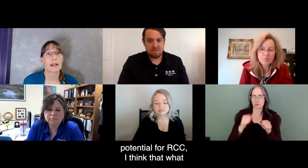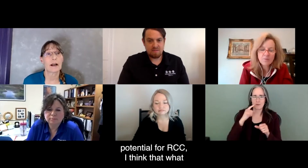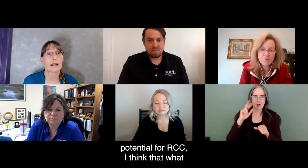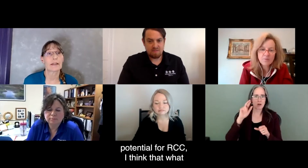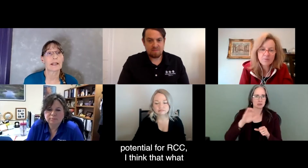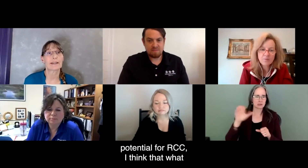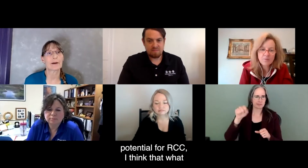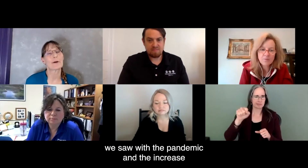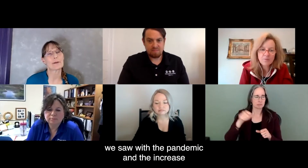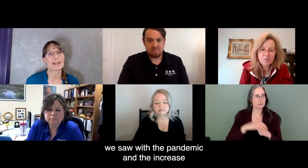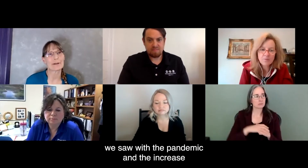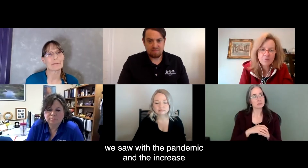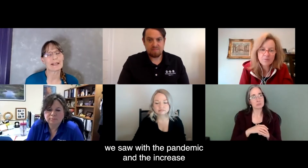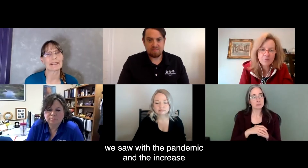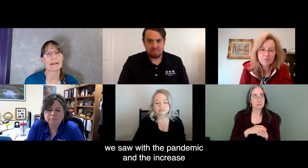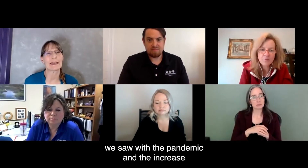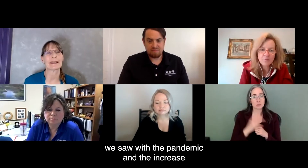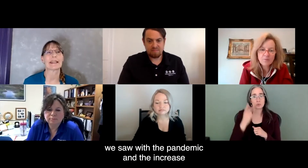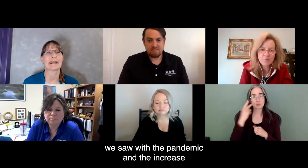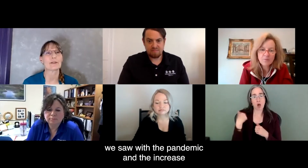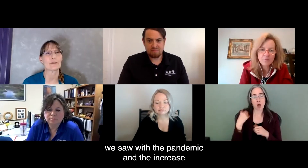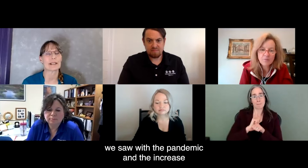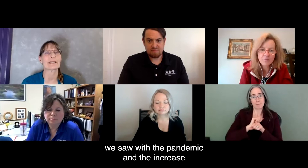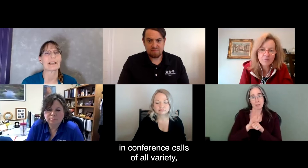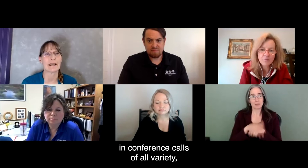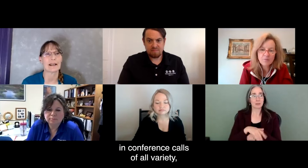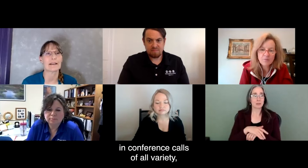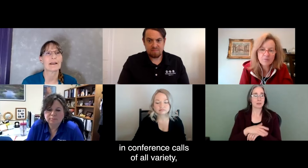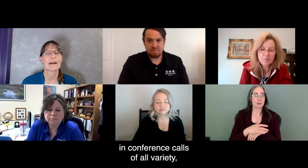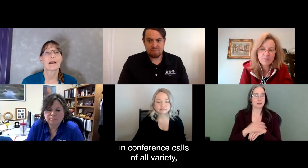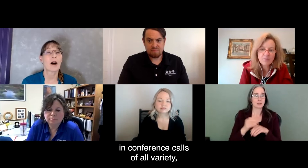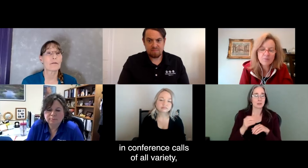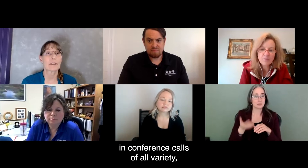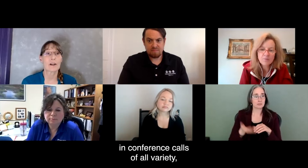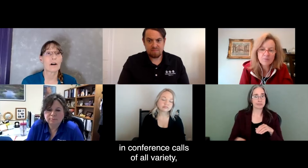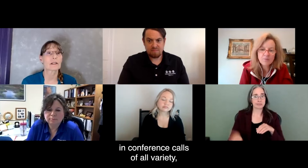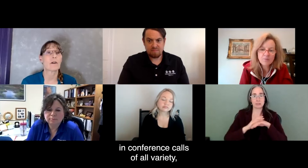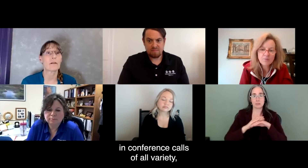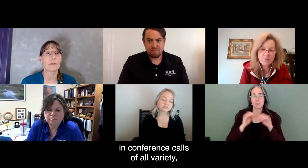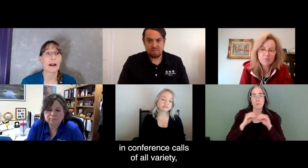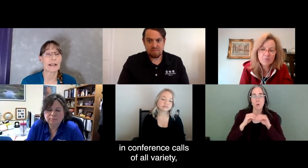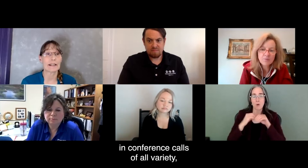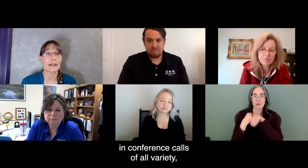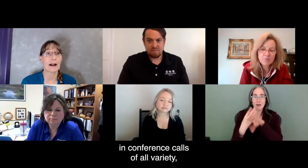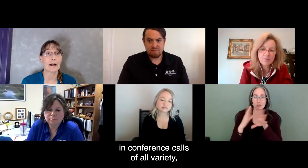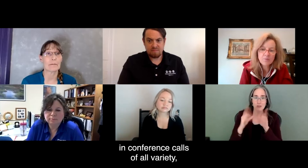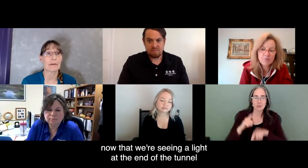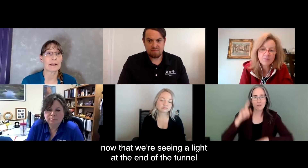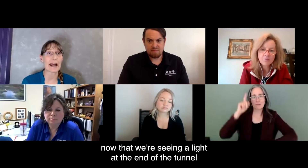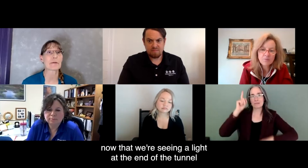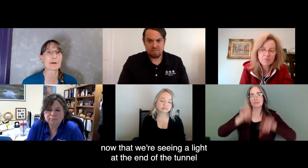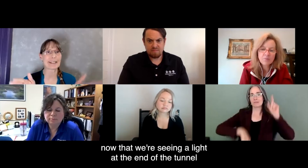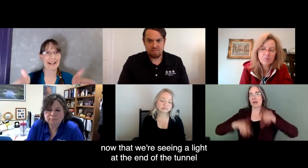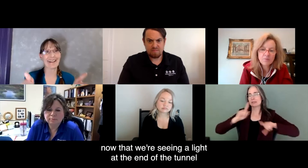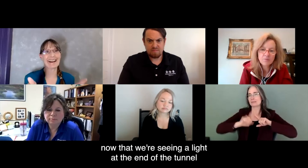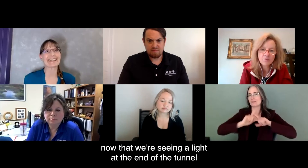RCC. I think that what we saw with the pandemic and the increase in conference calls of all variety, now